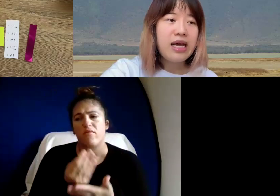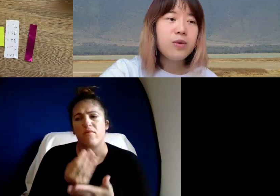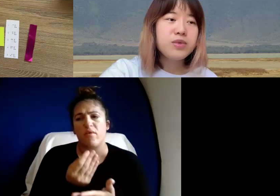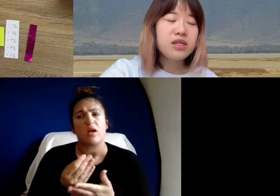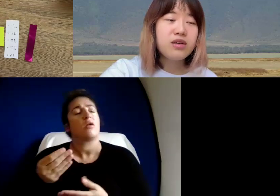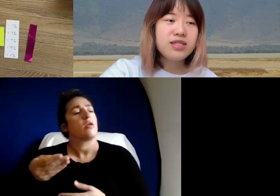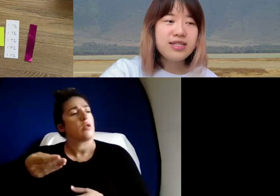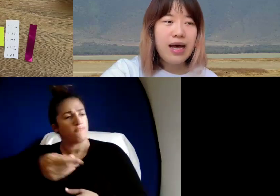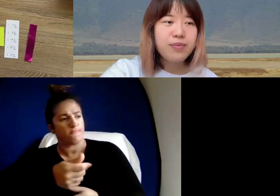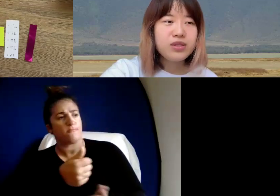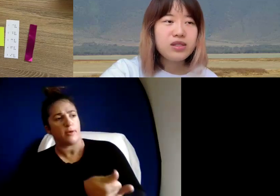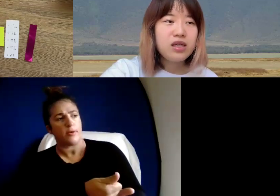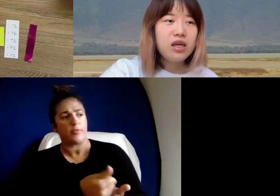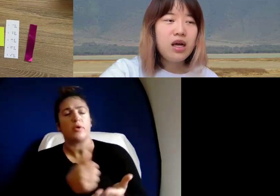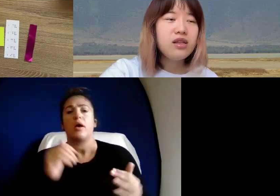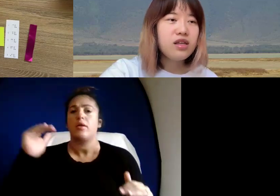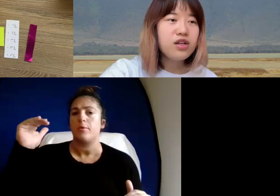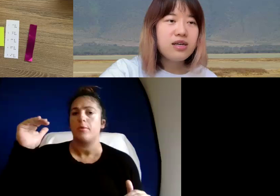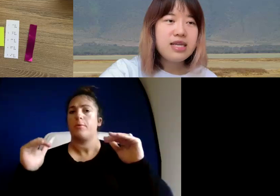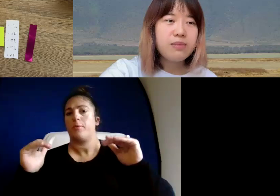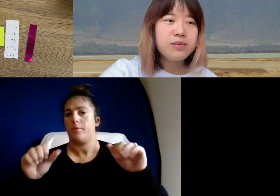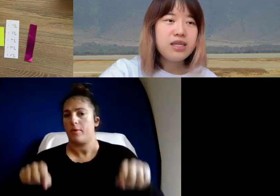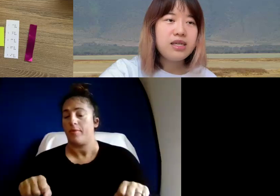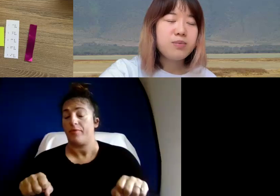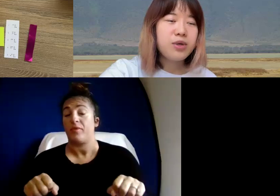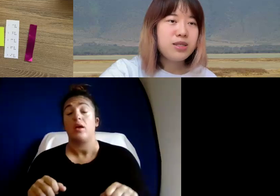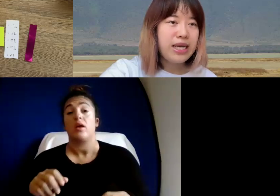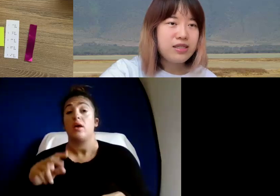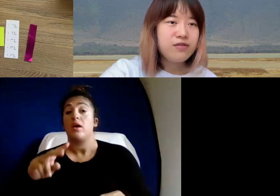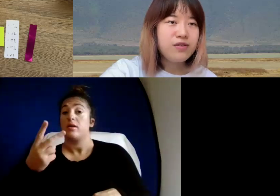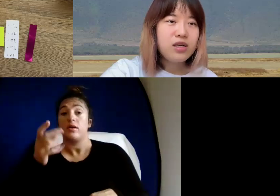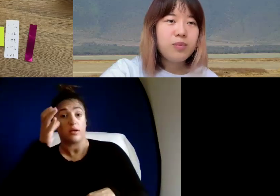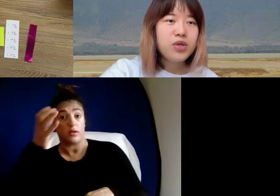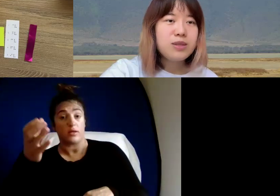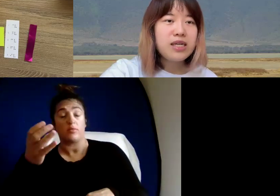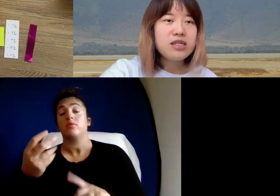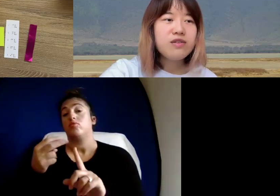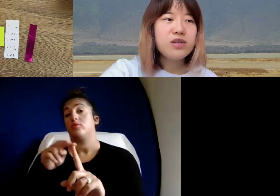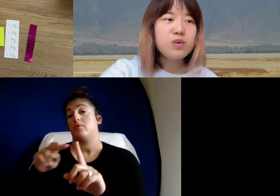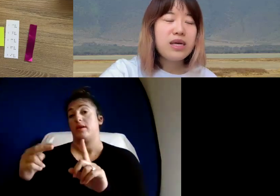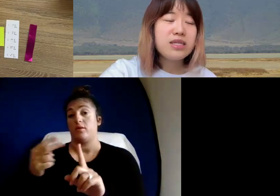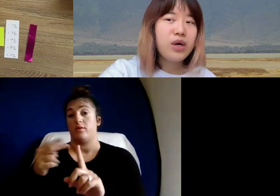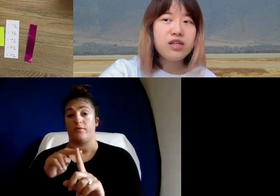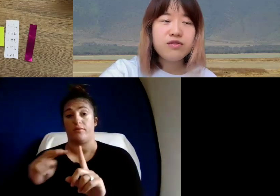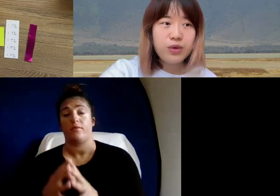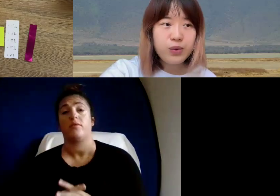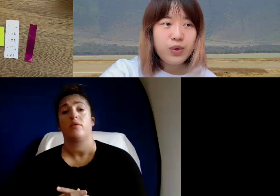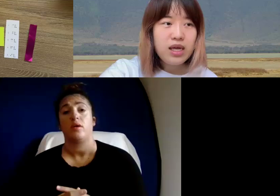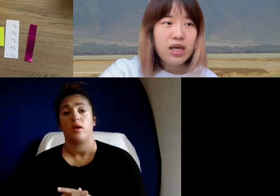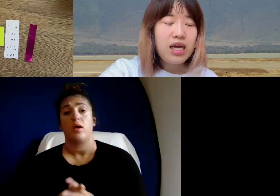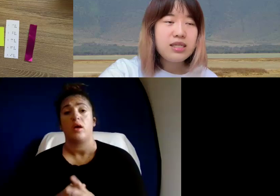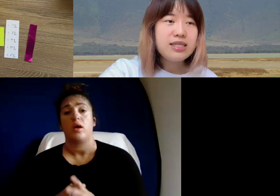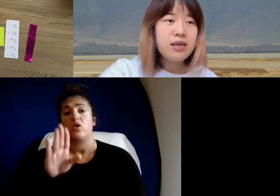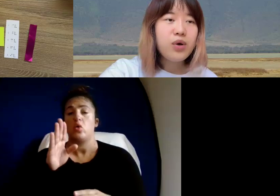and it can help to close the gap. Another concept is perspective. Perspective is one's point of